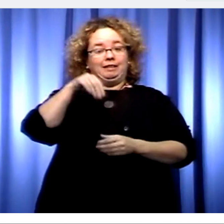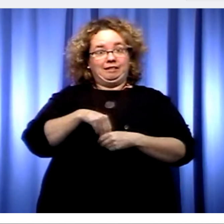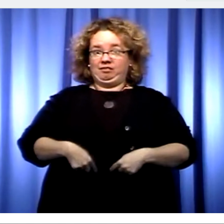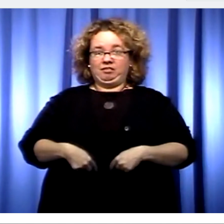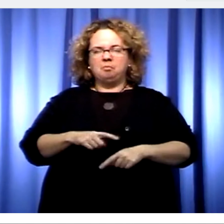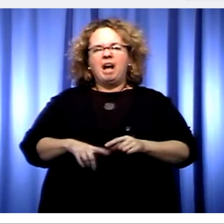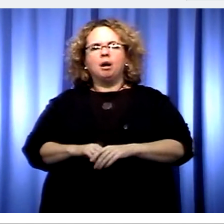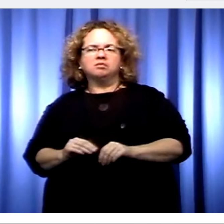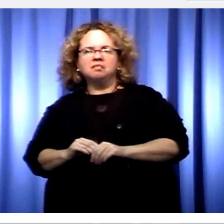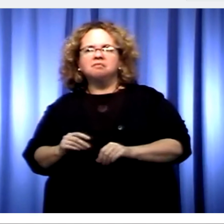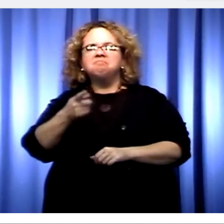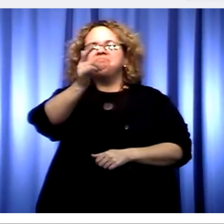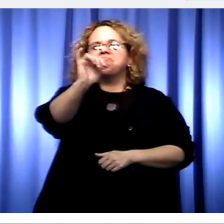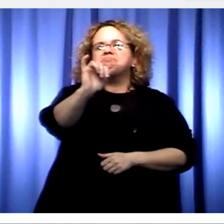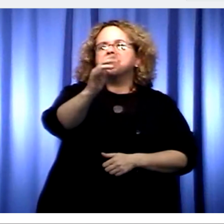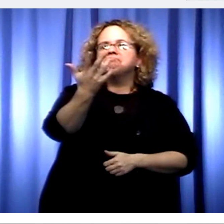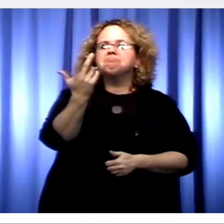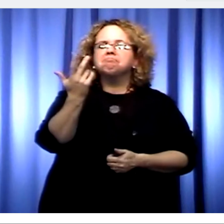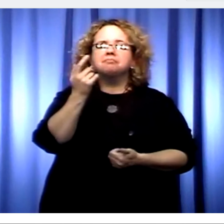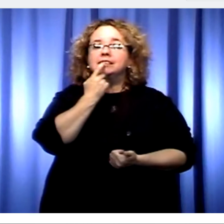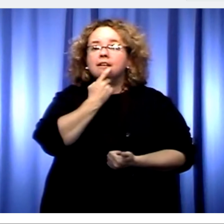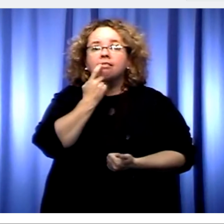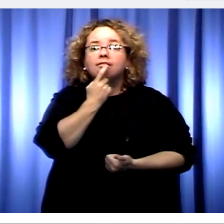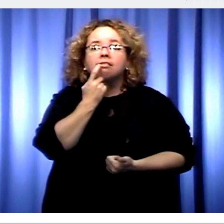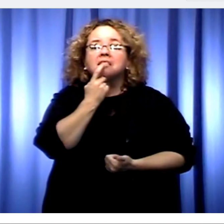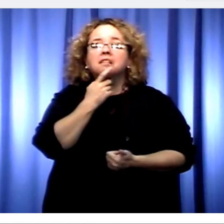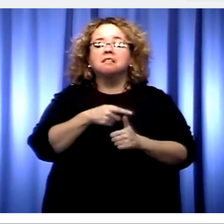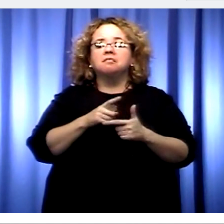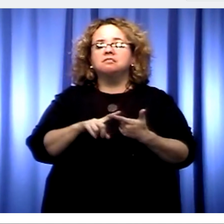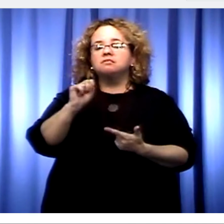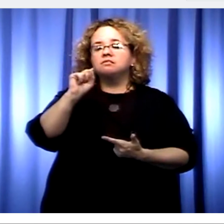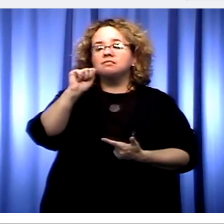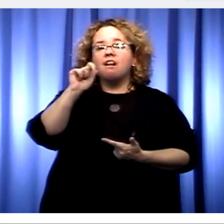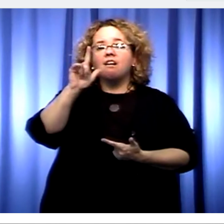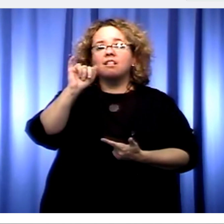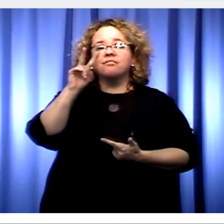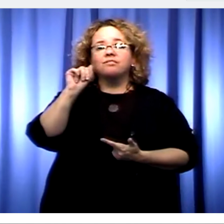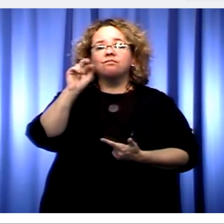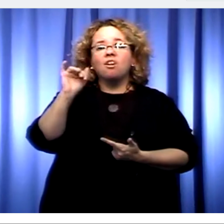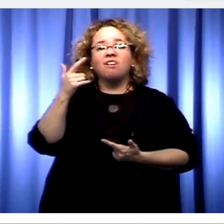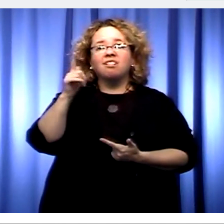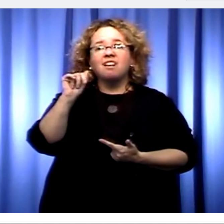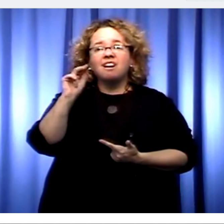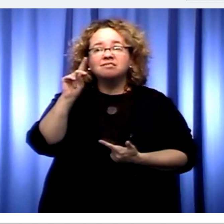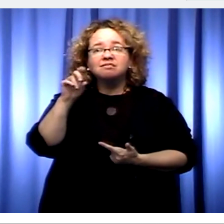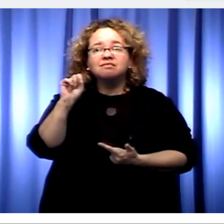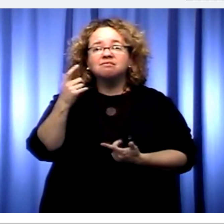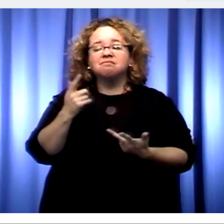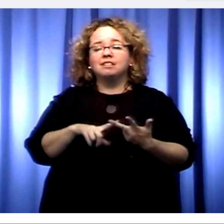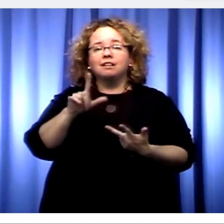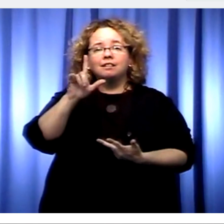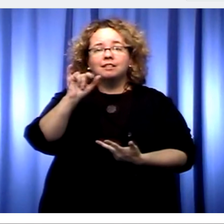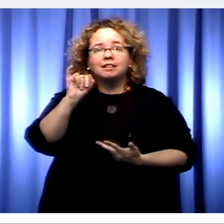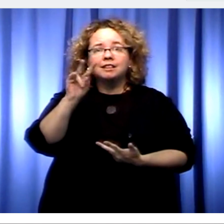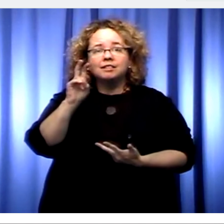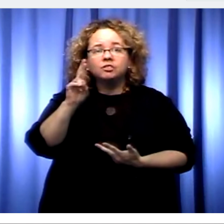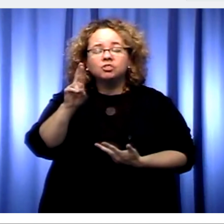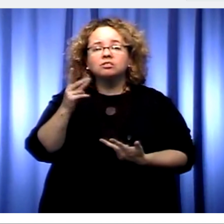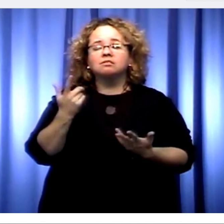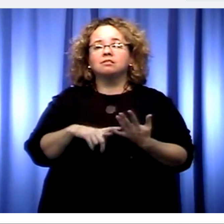important, but they are not the major parts of the digestive system, such as your